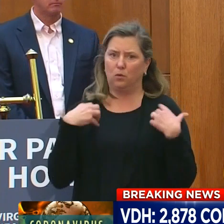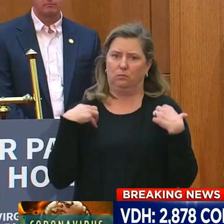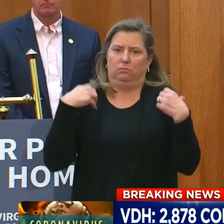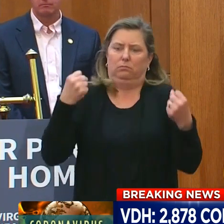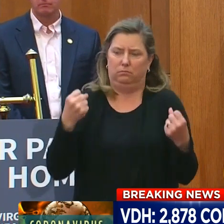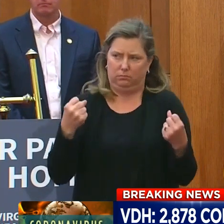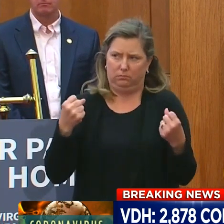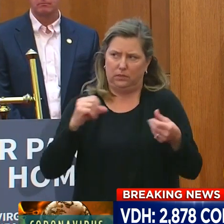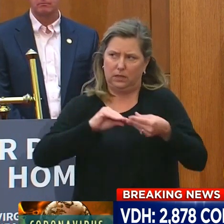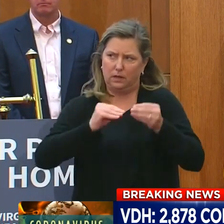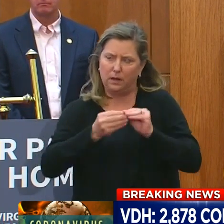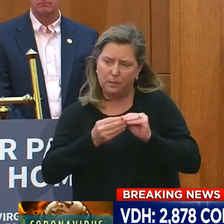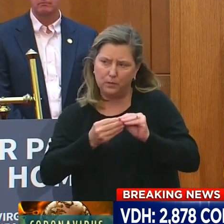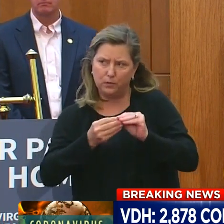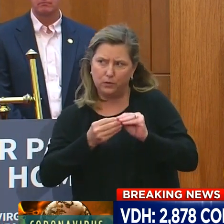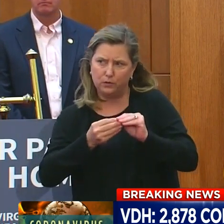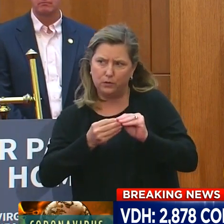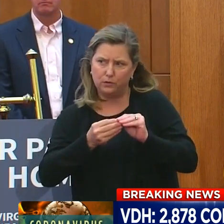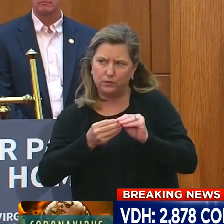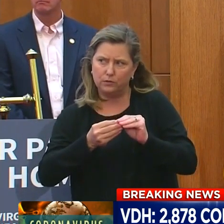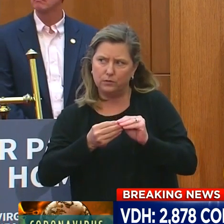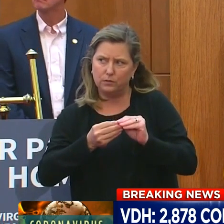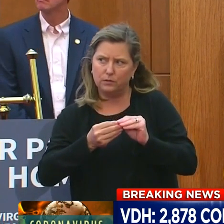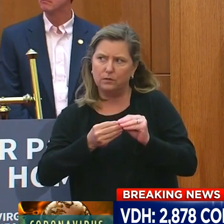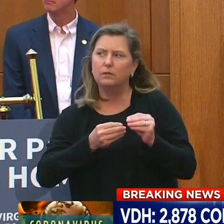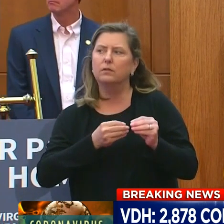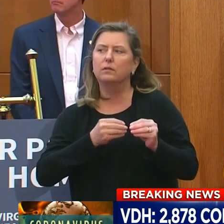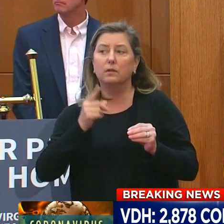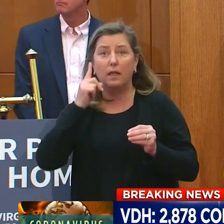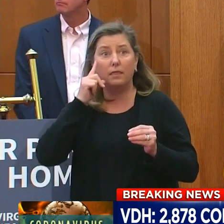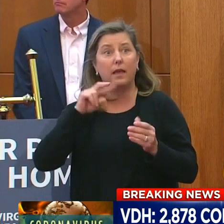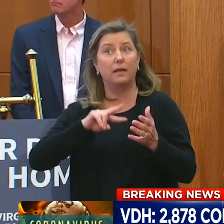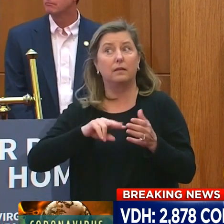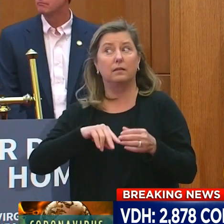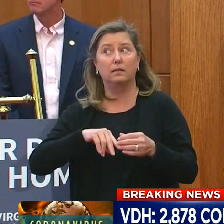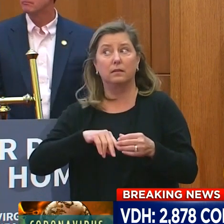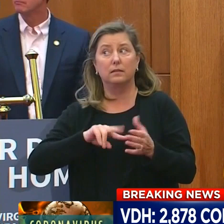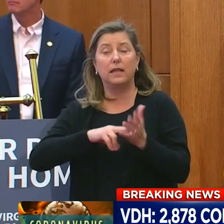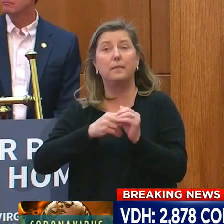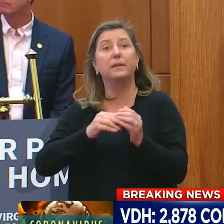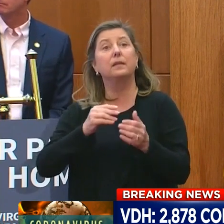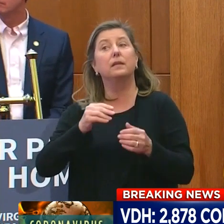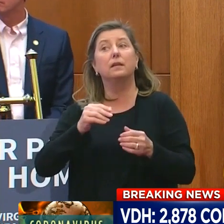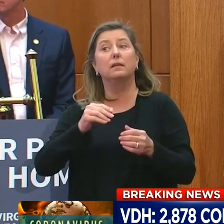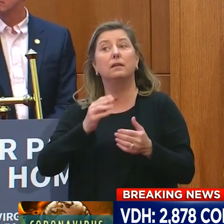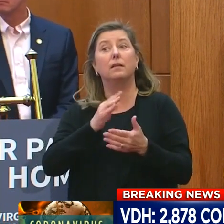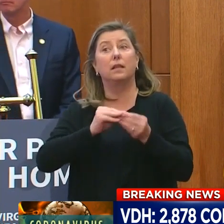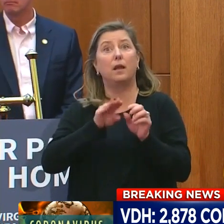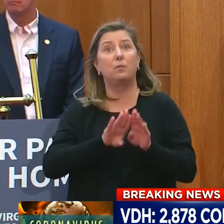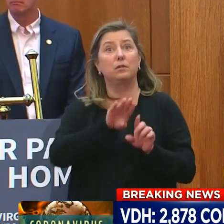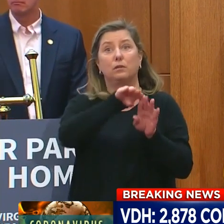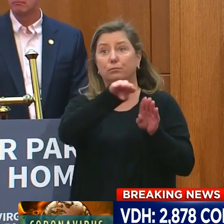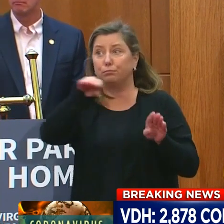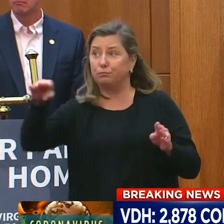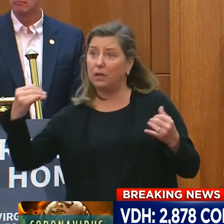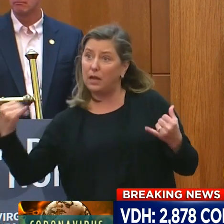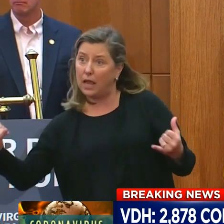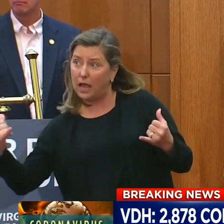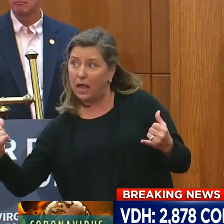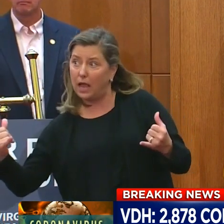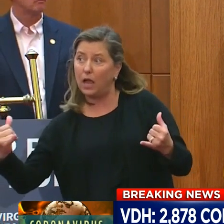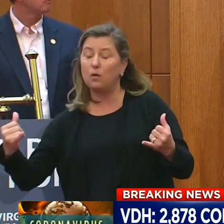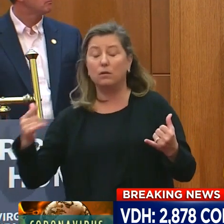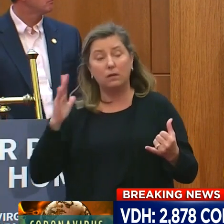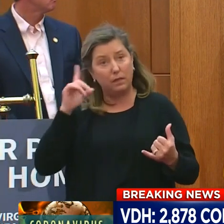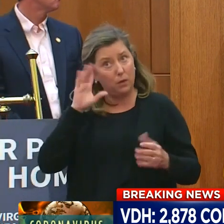is starting to flatten out in some parts of the country, would you look into putting recovery numbers